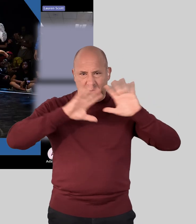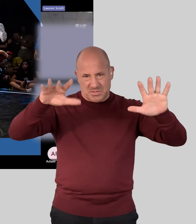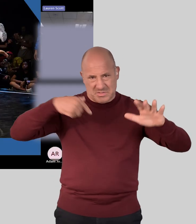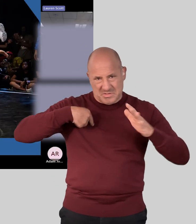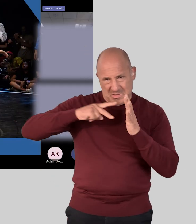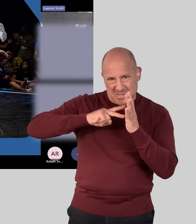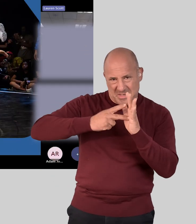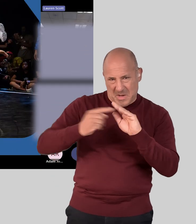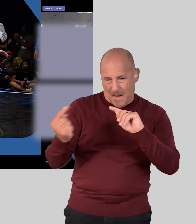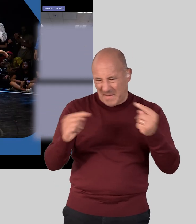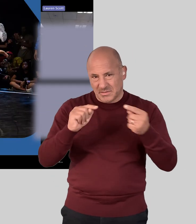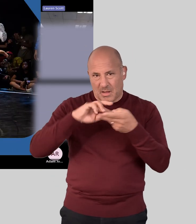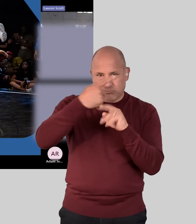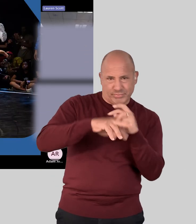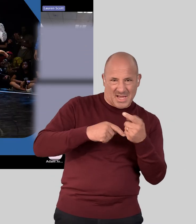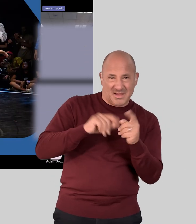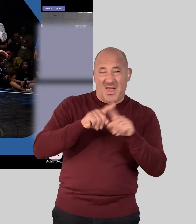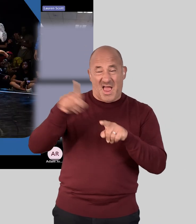of